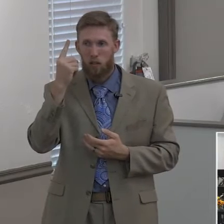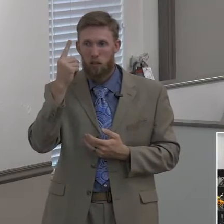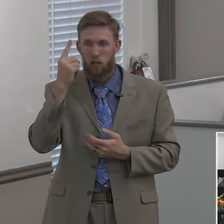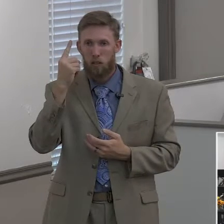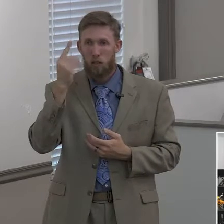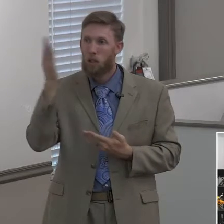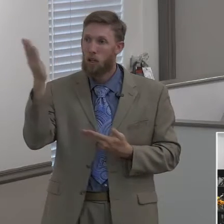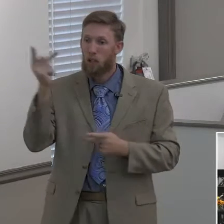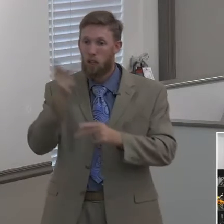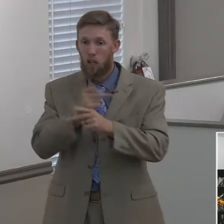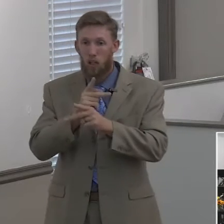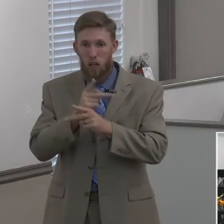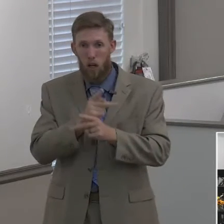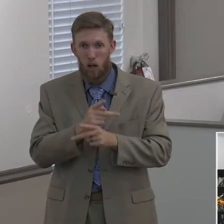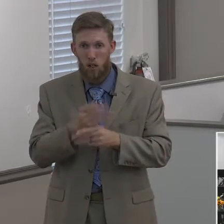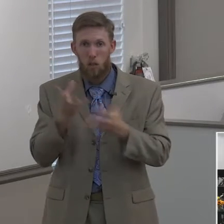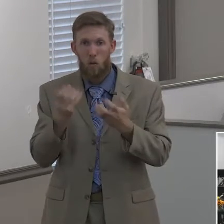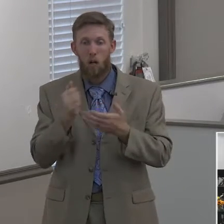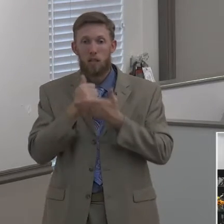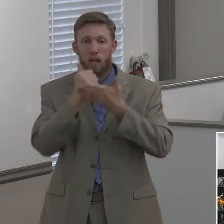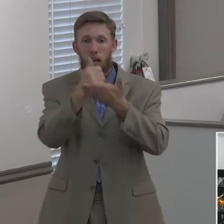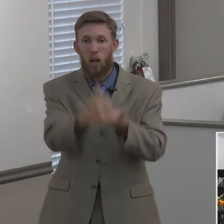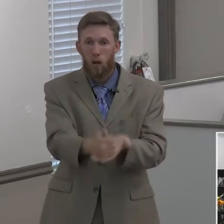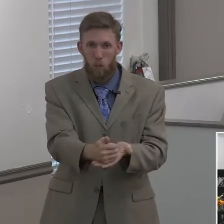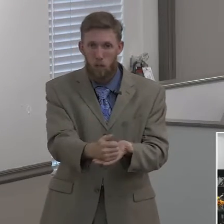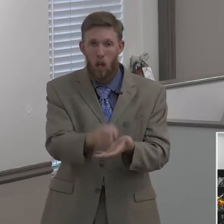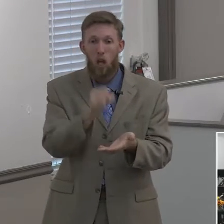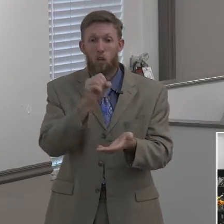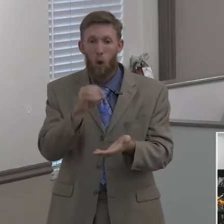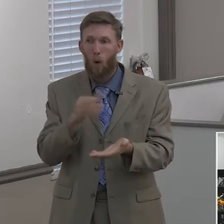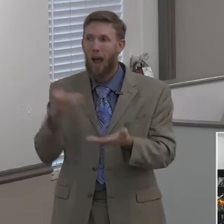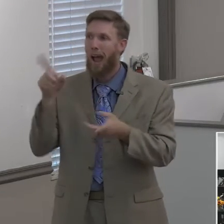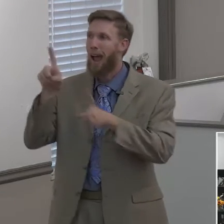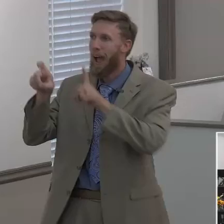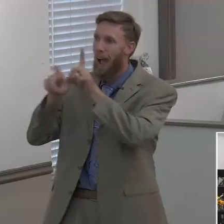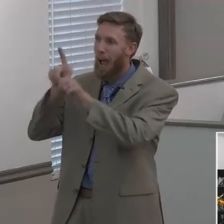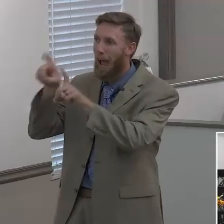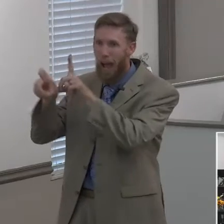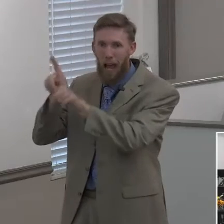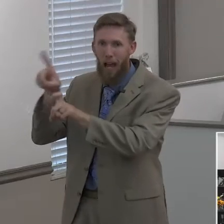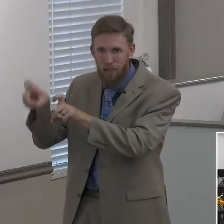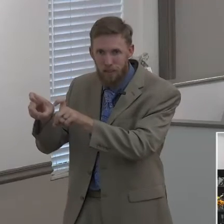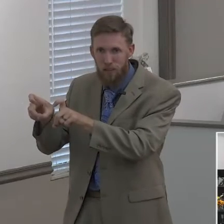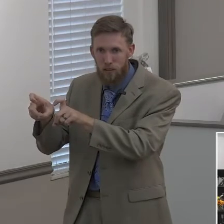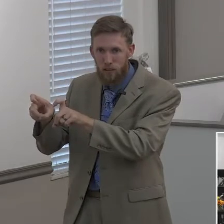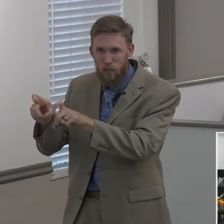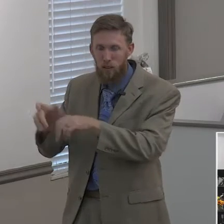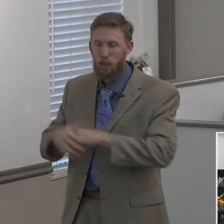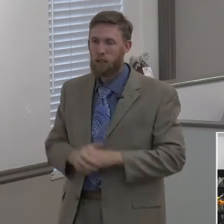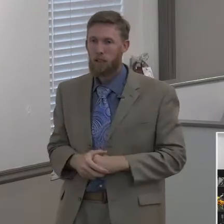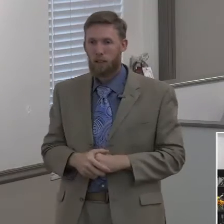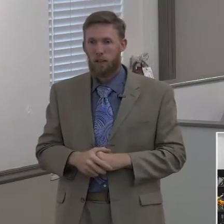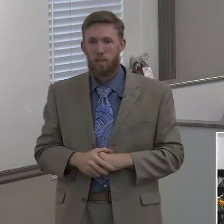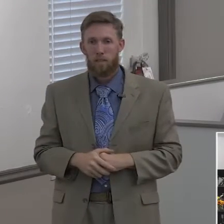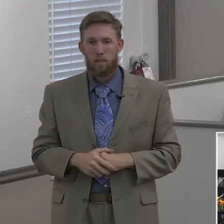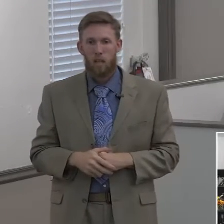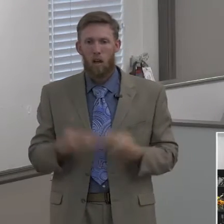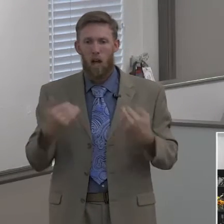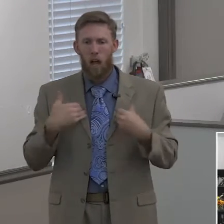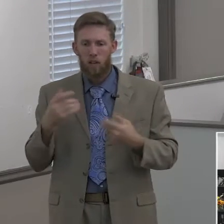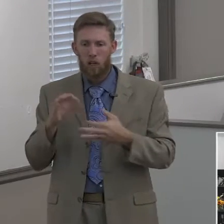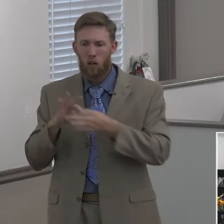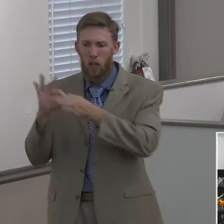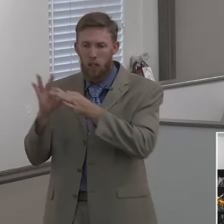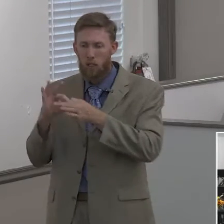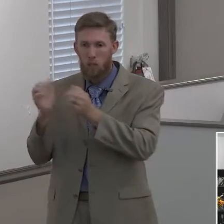understand that He cares and He wants to help you, so ask Him the question. You know, anytime having a